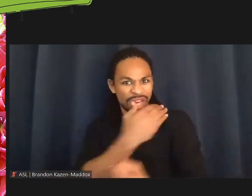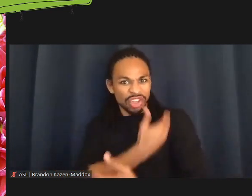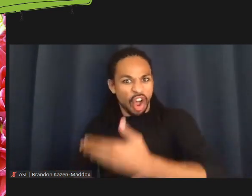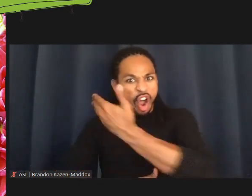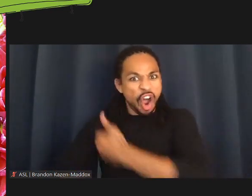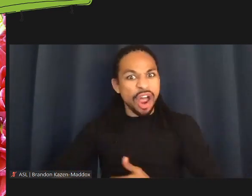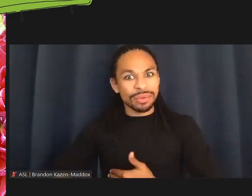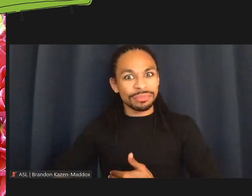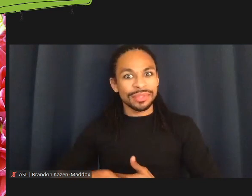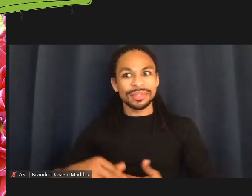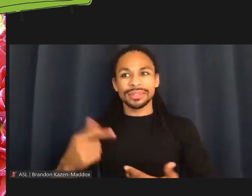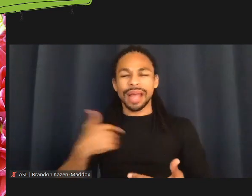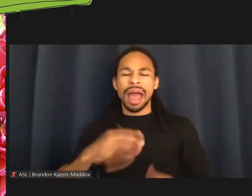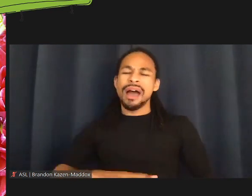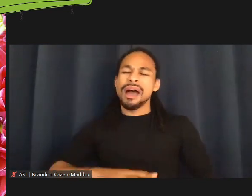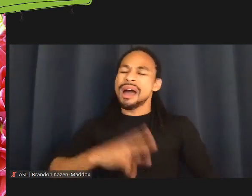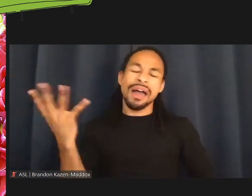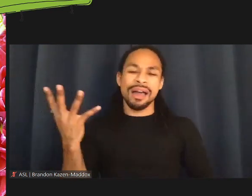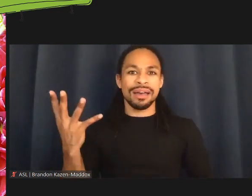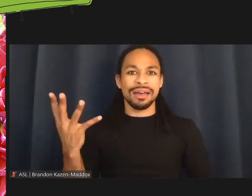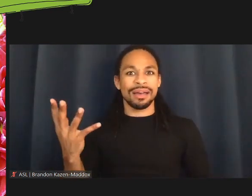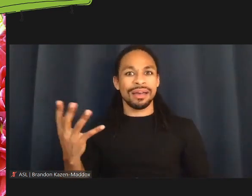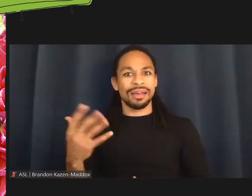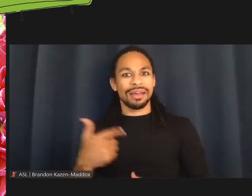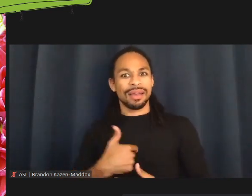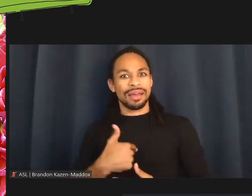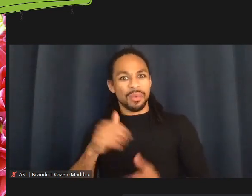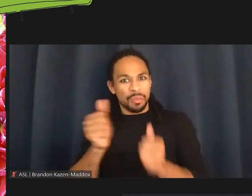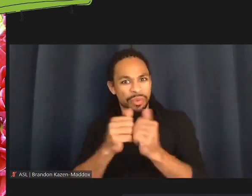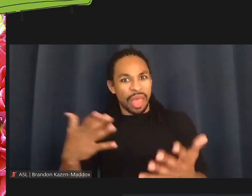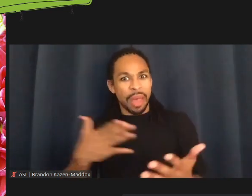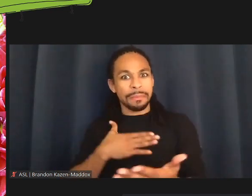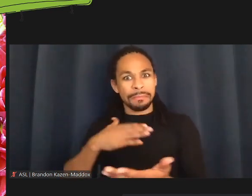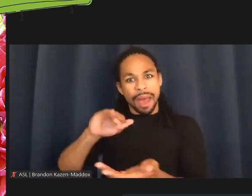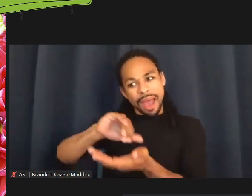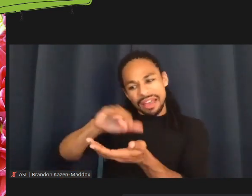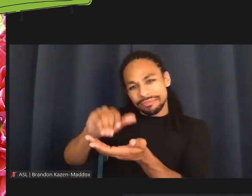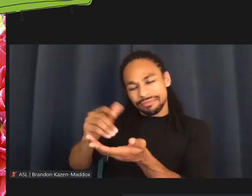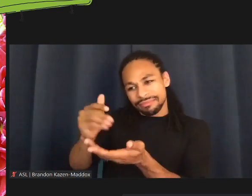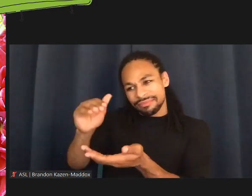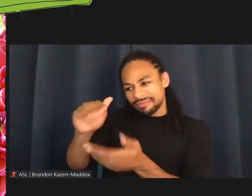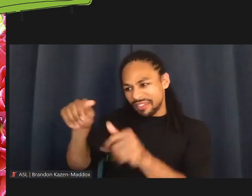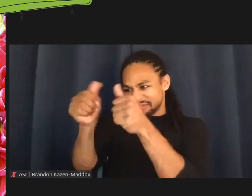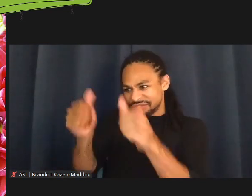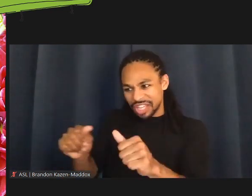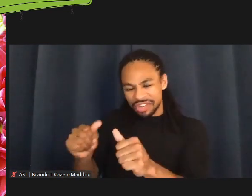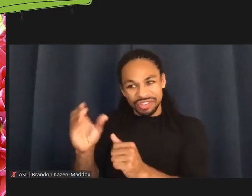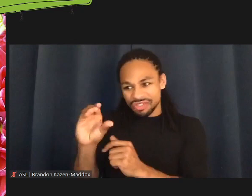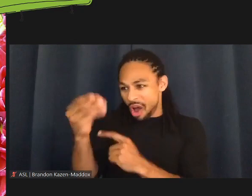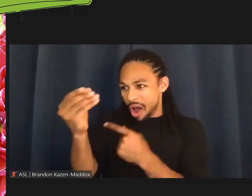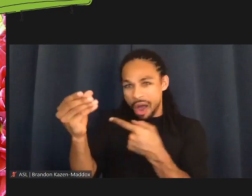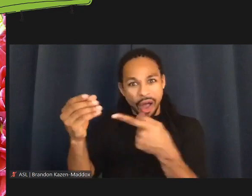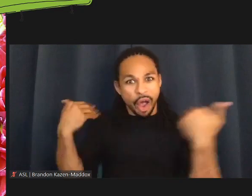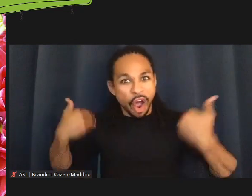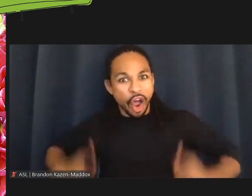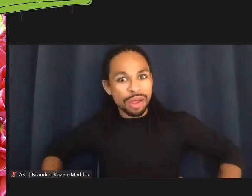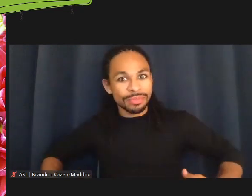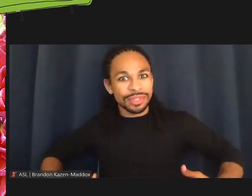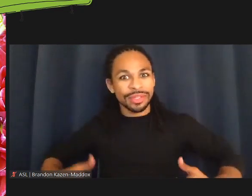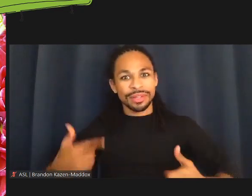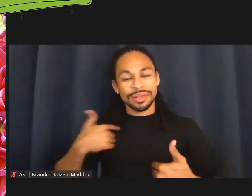me. Without my saint's arms, I chose to believe in something else.